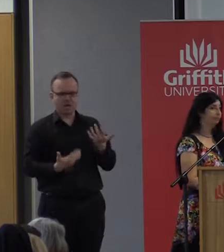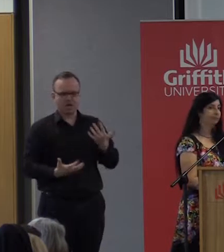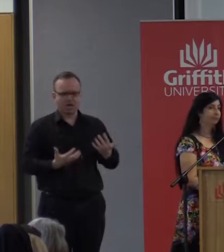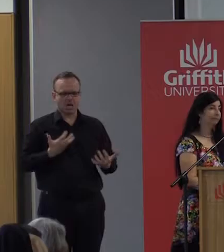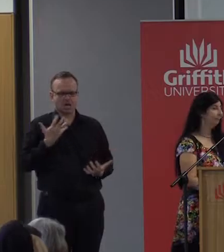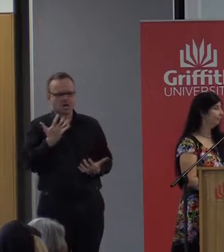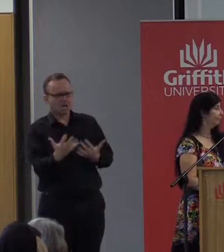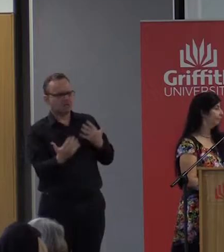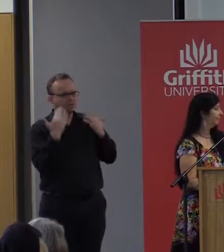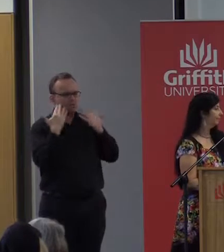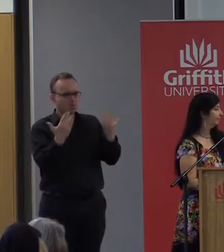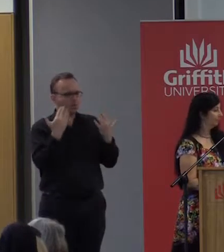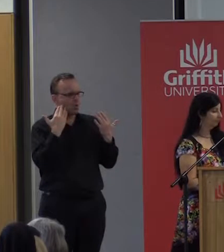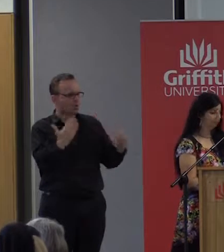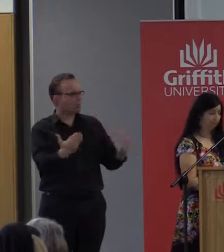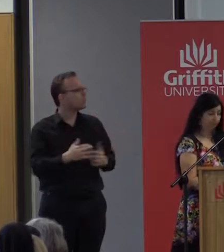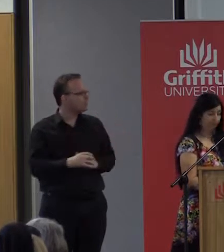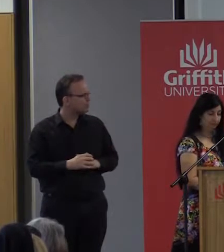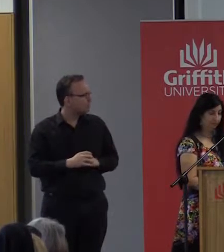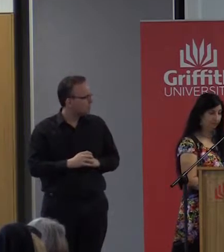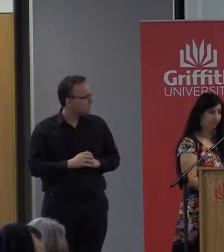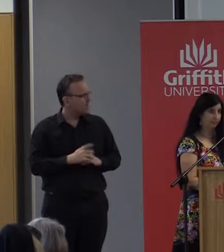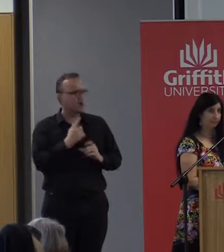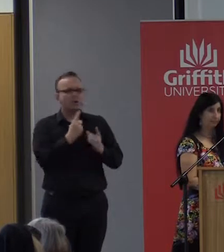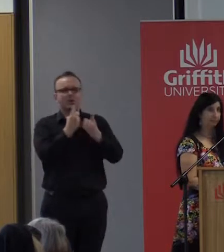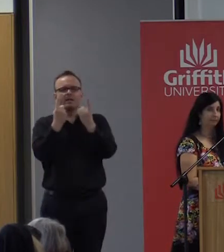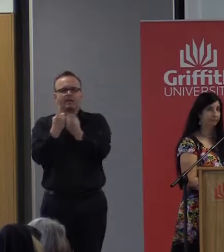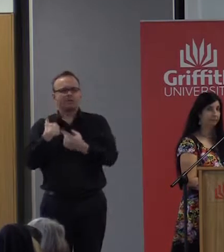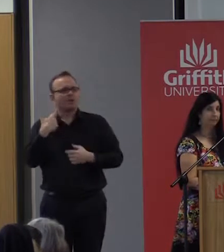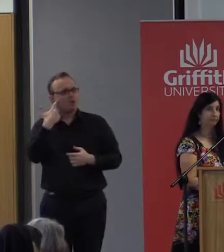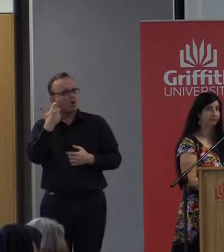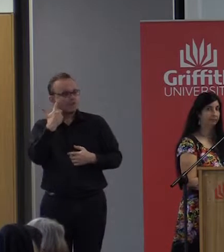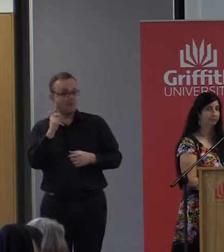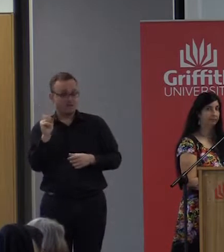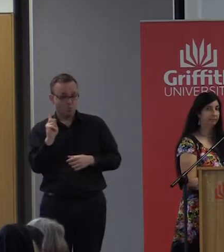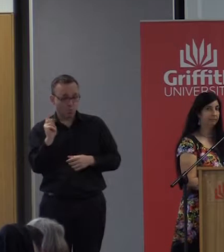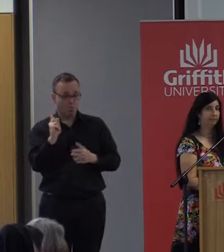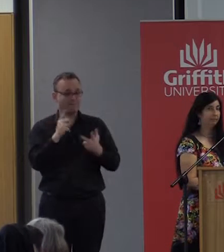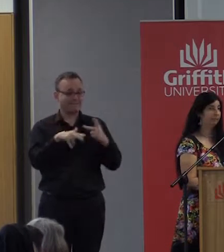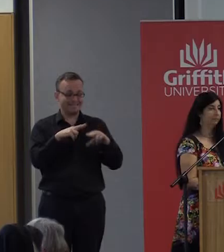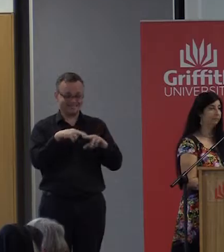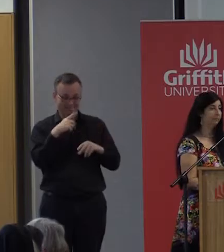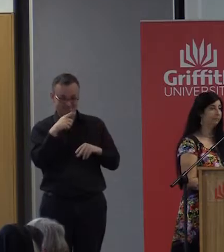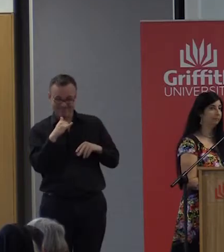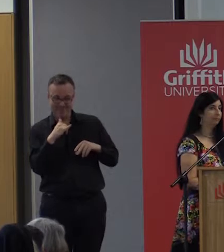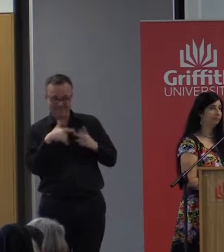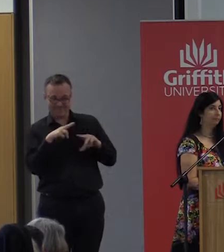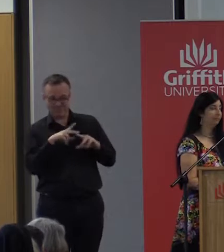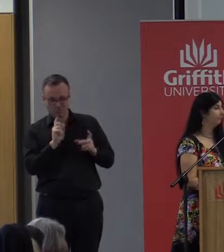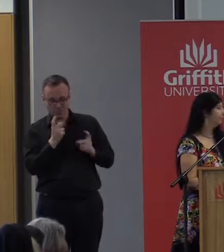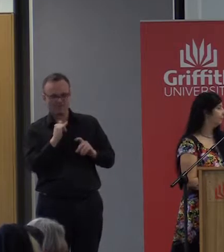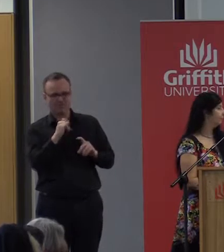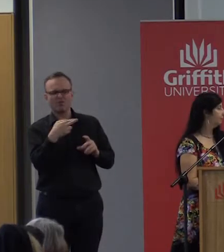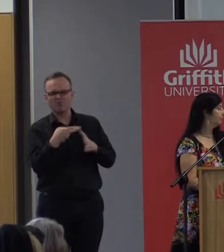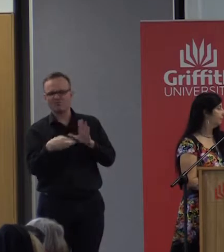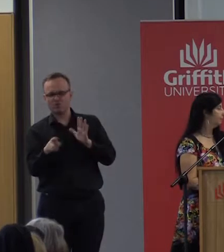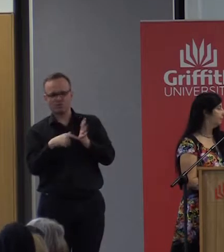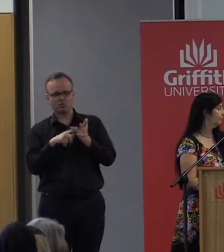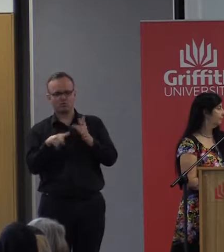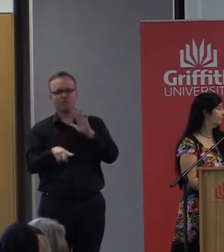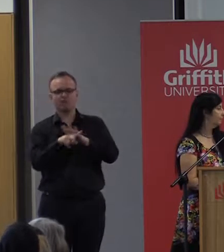other disability. One of the things that we would suggest is that people are referred, where people are worried about that, into the refugee health clinic